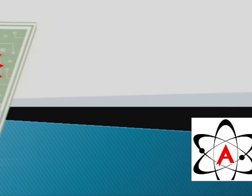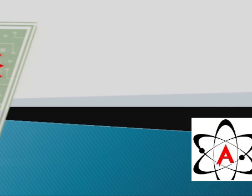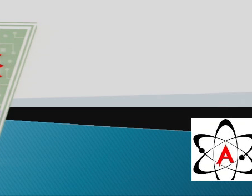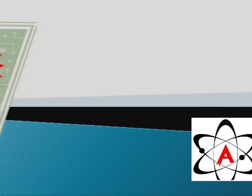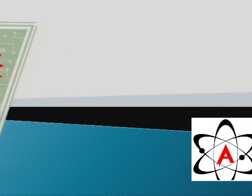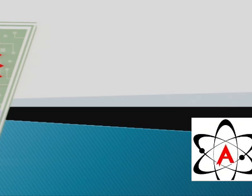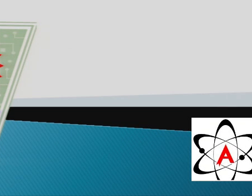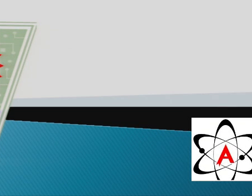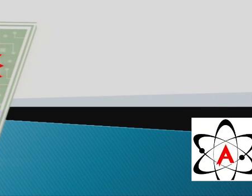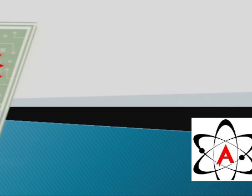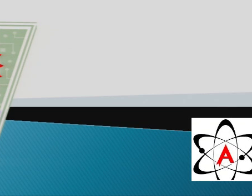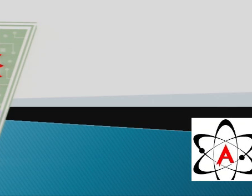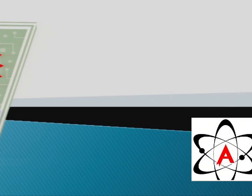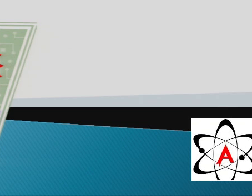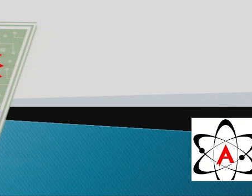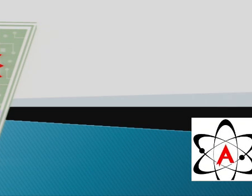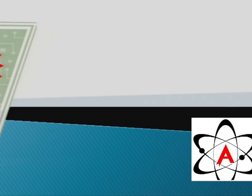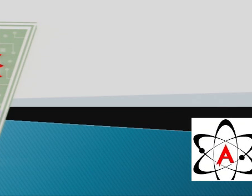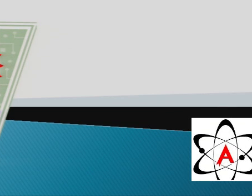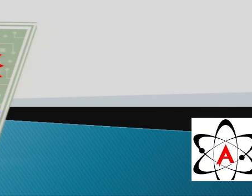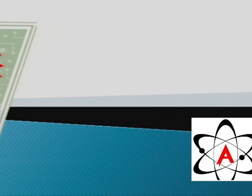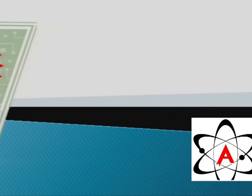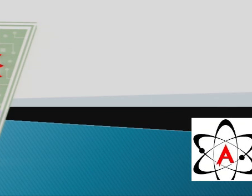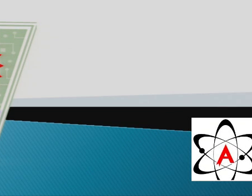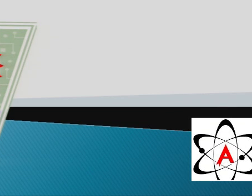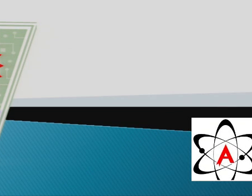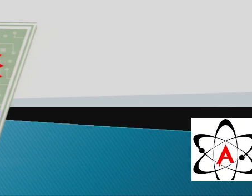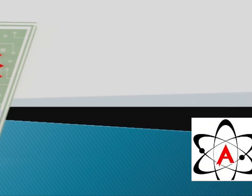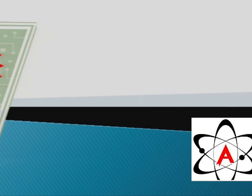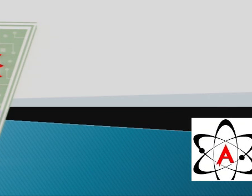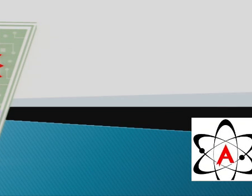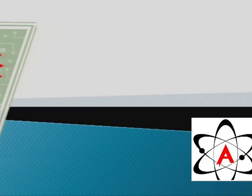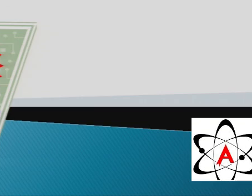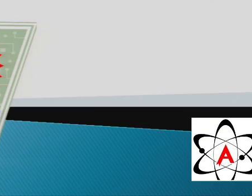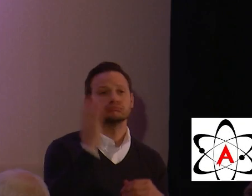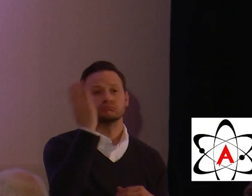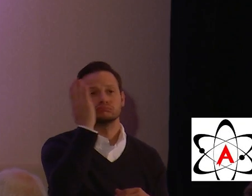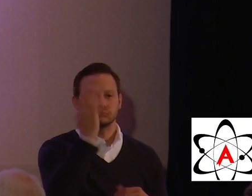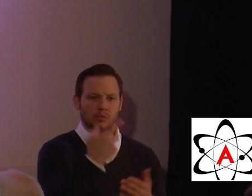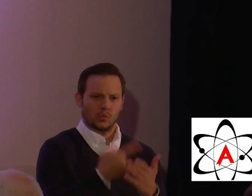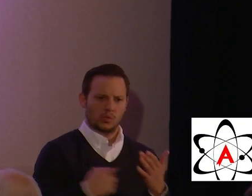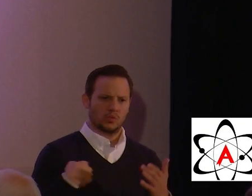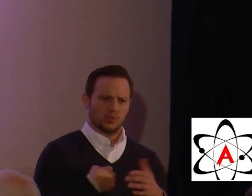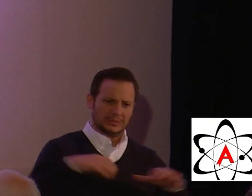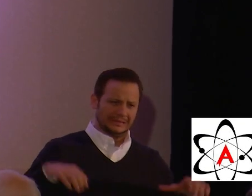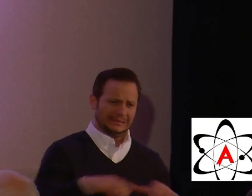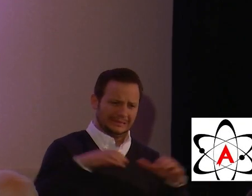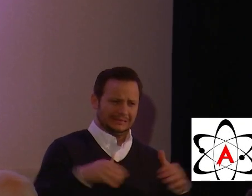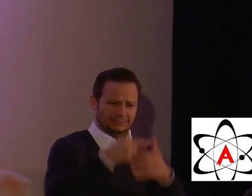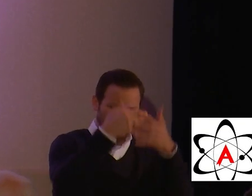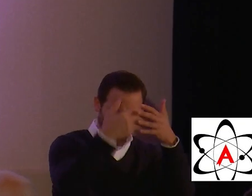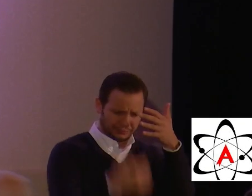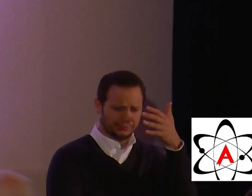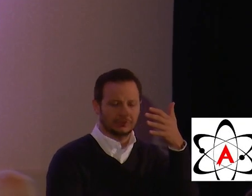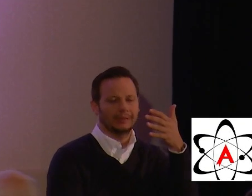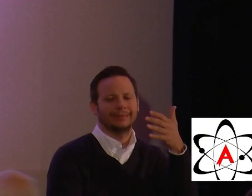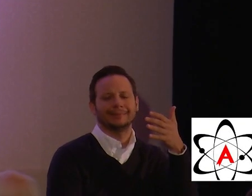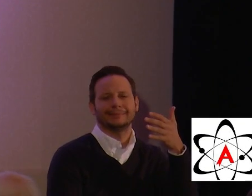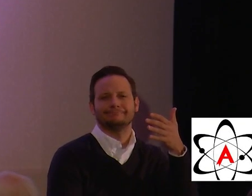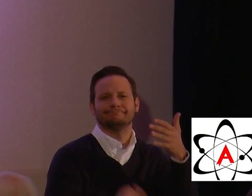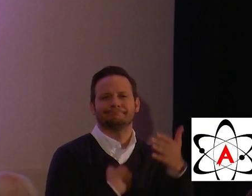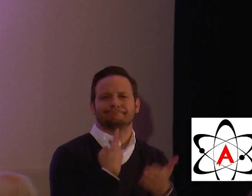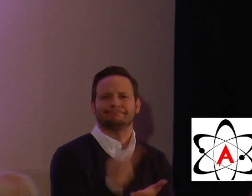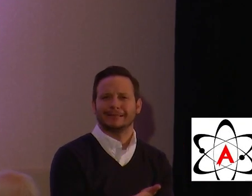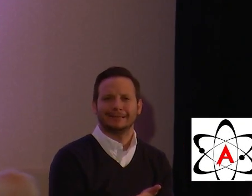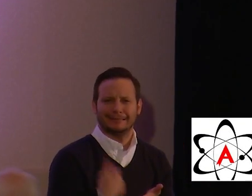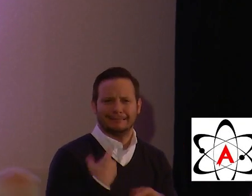doing. And I wanted to make this speech about everything that we're doing, and I utterly failed. There's just no way.